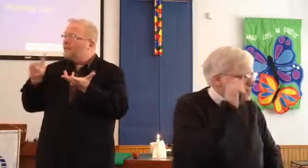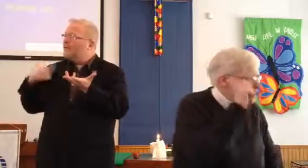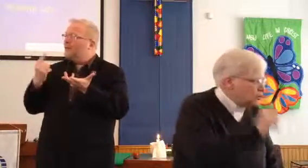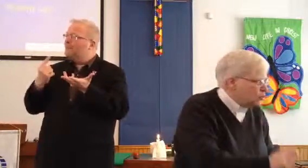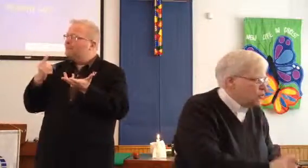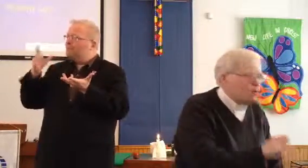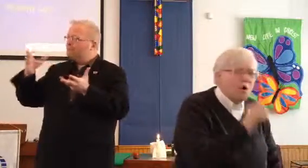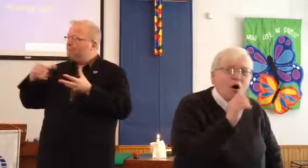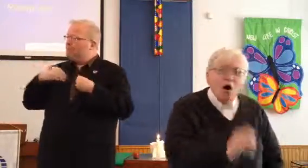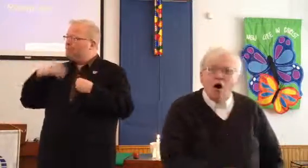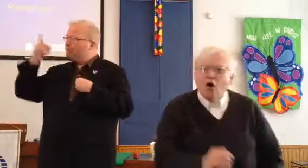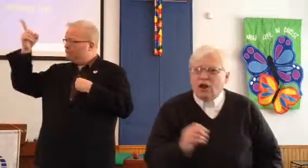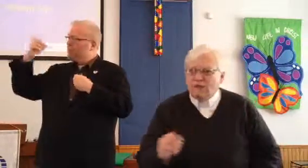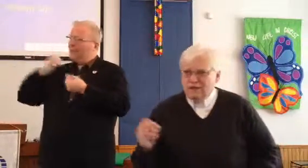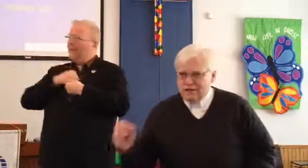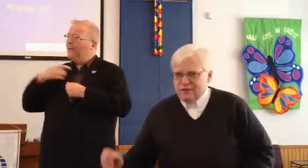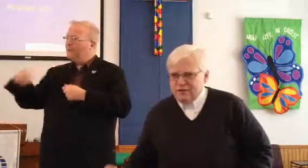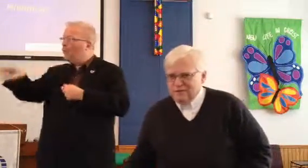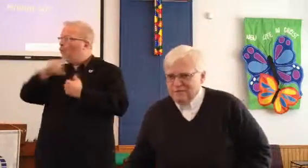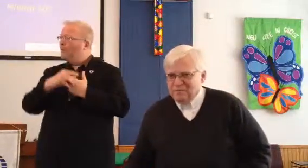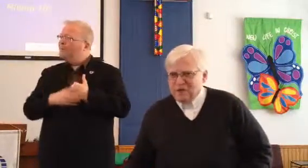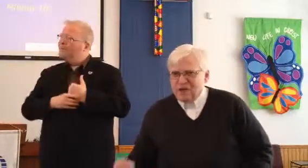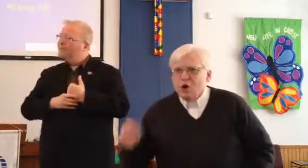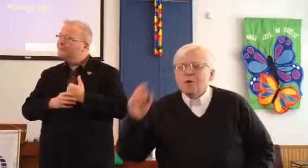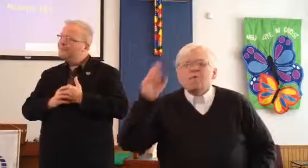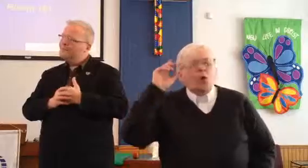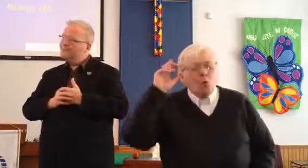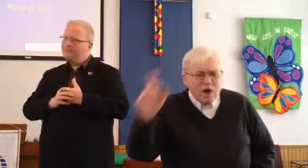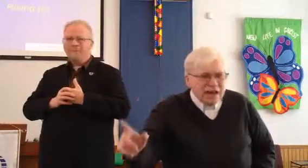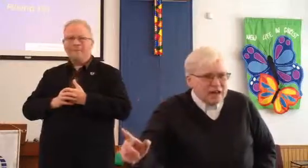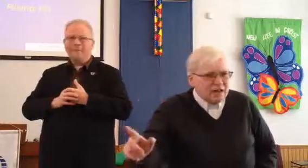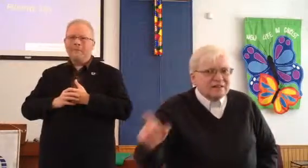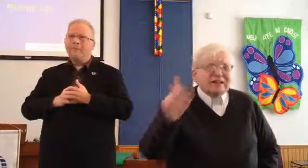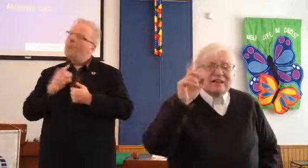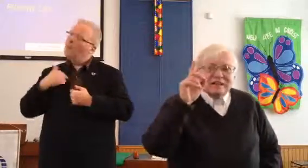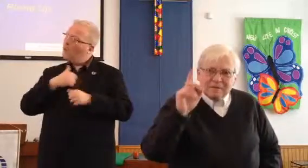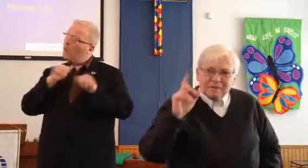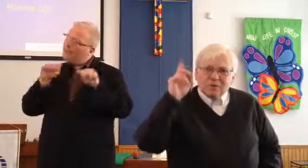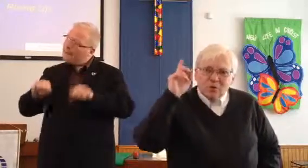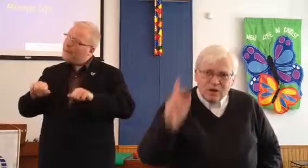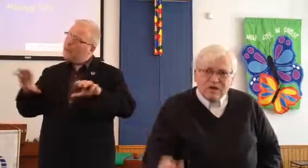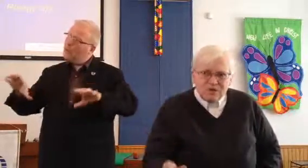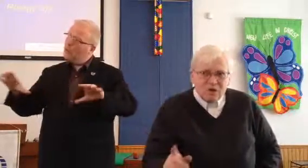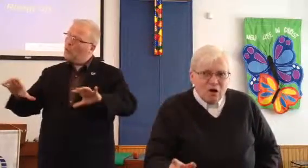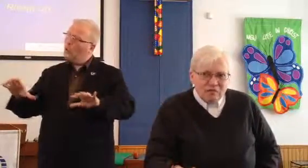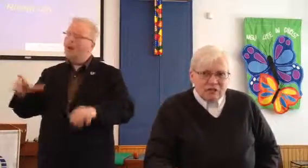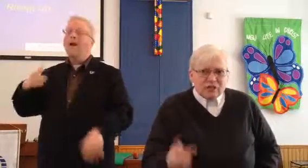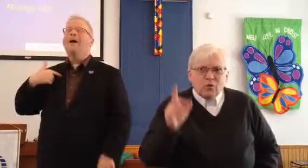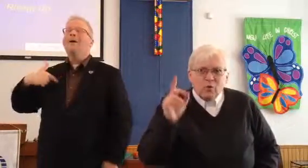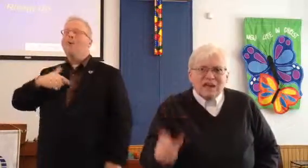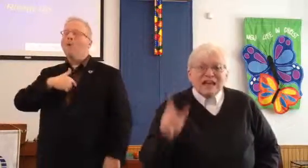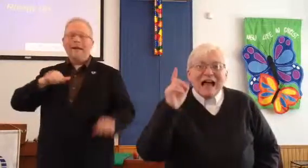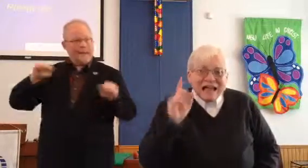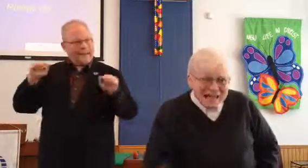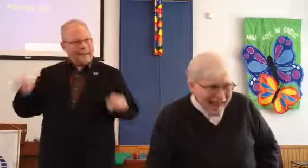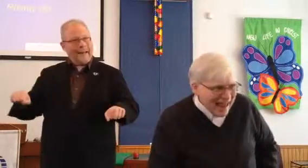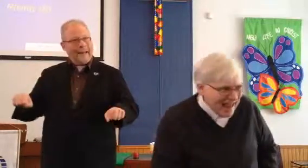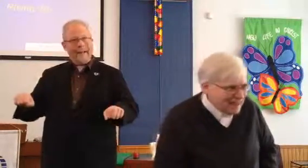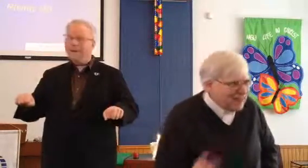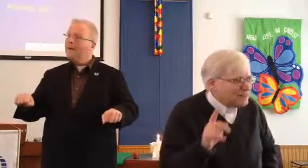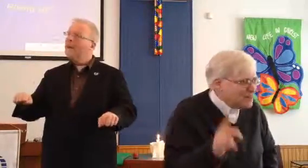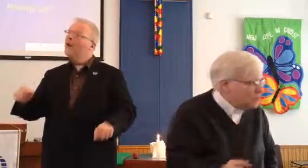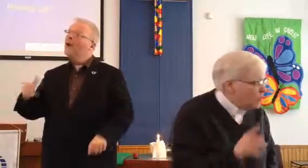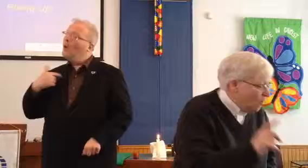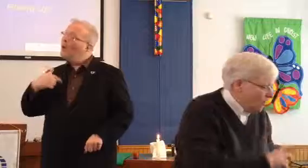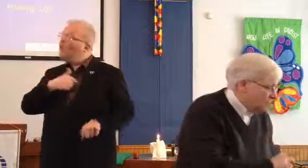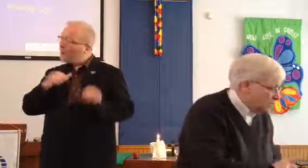We can do all of this. We can do all of this. We